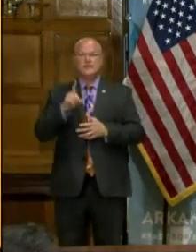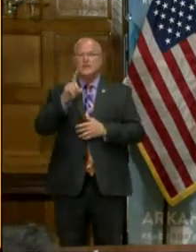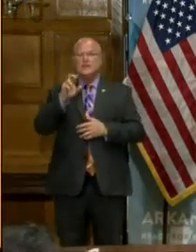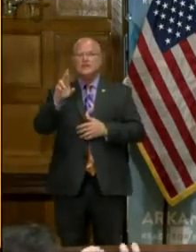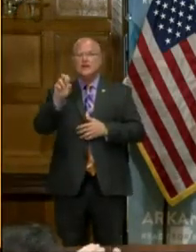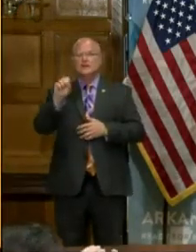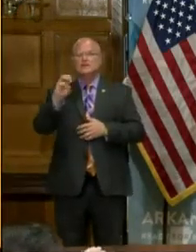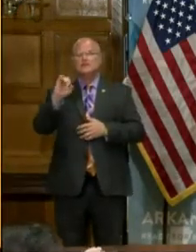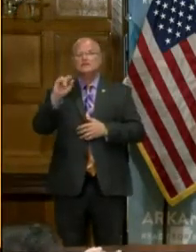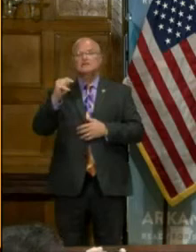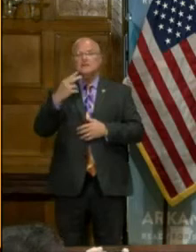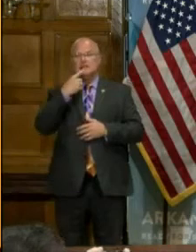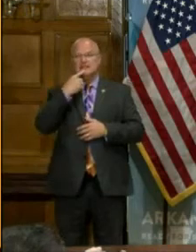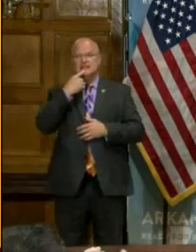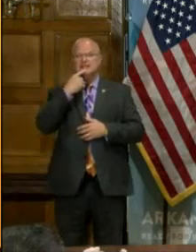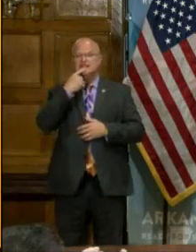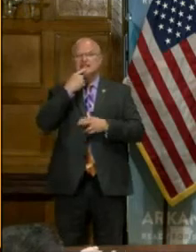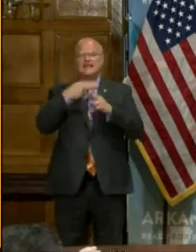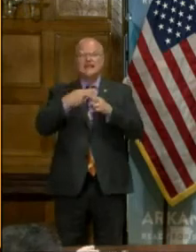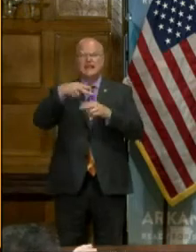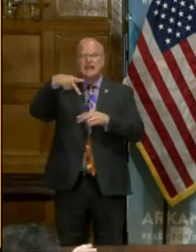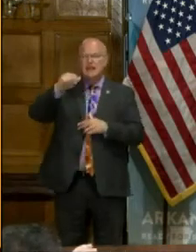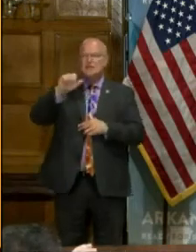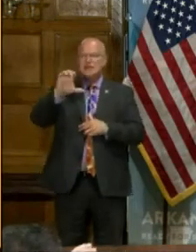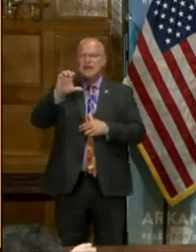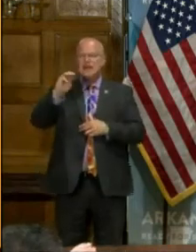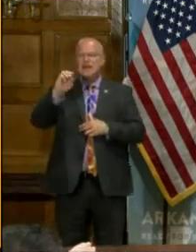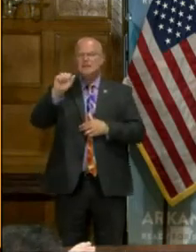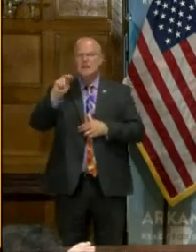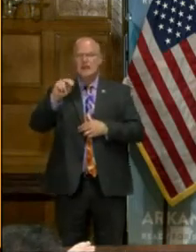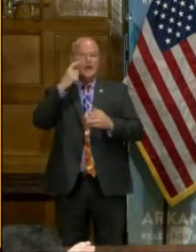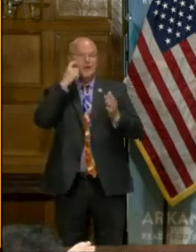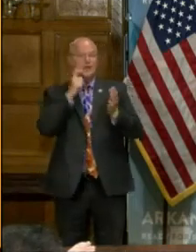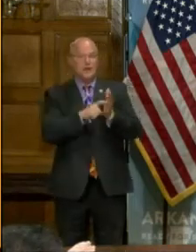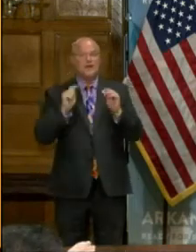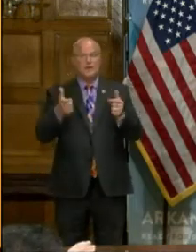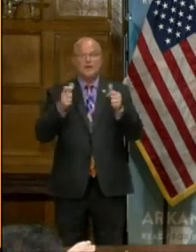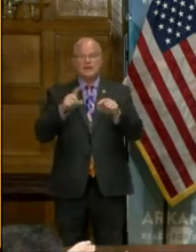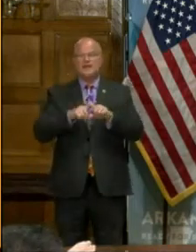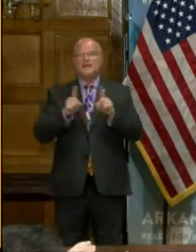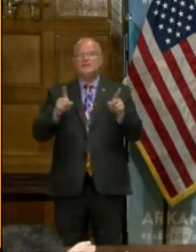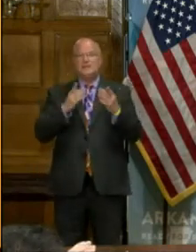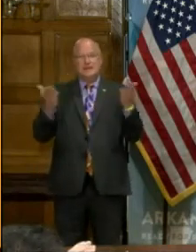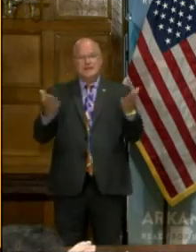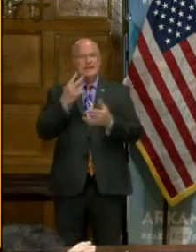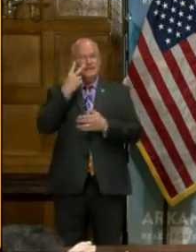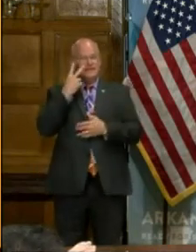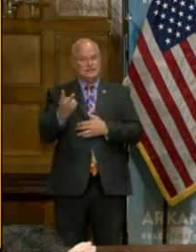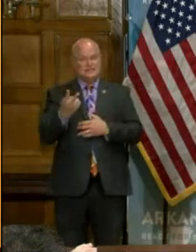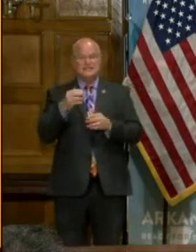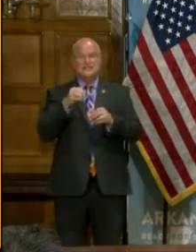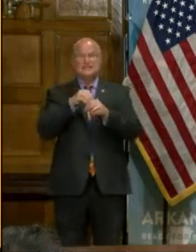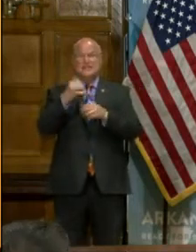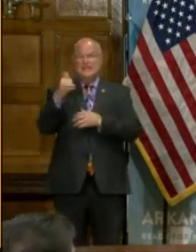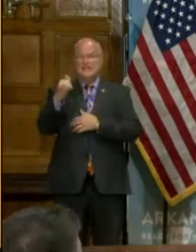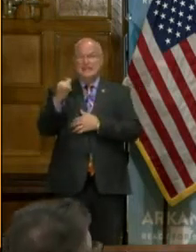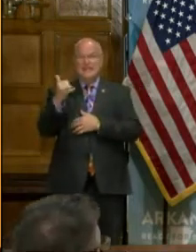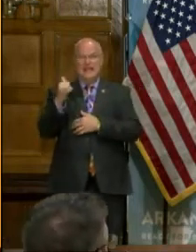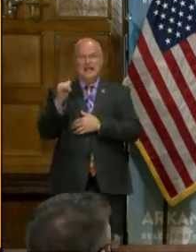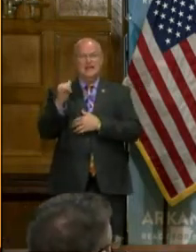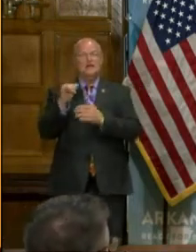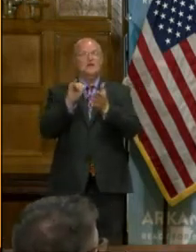Smith says, it's our Pac-Man chart. He recognized quickly, but here you see in the